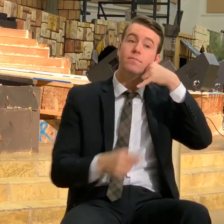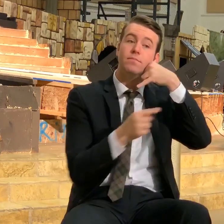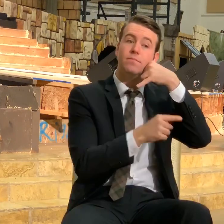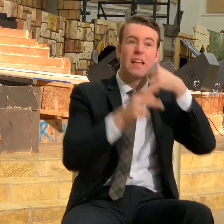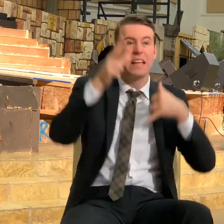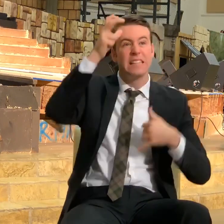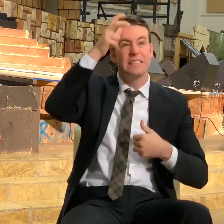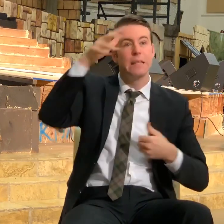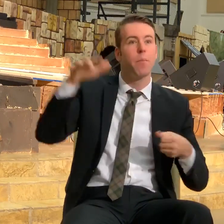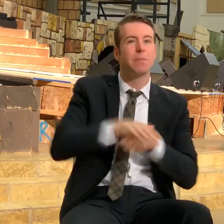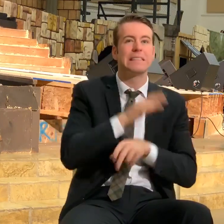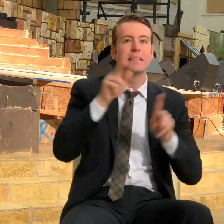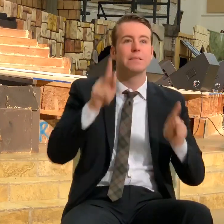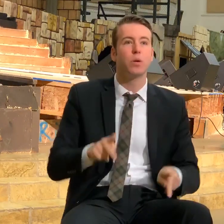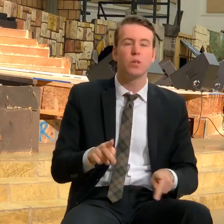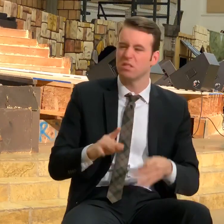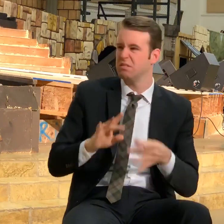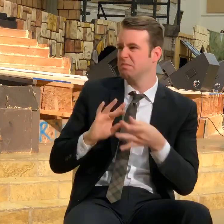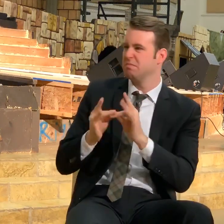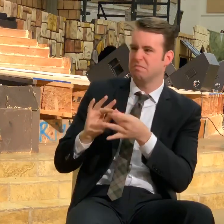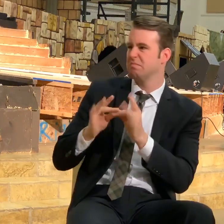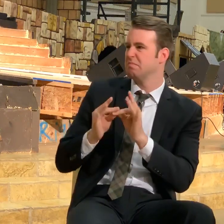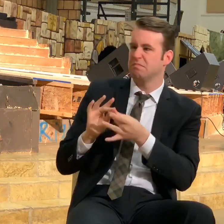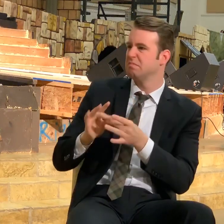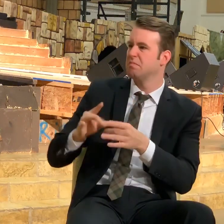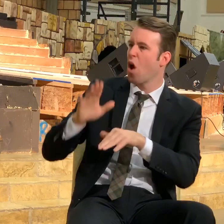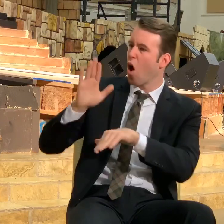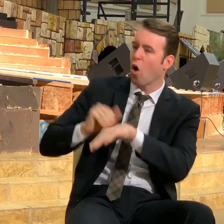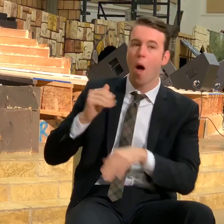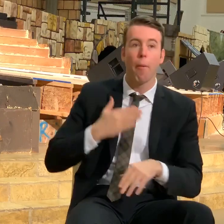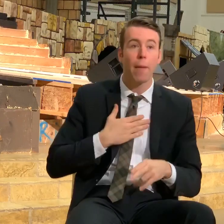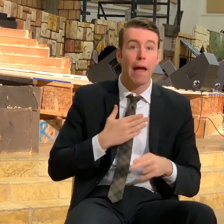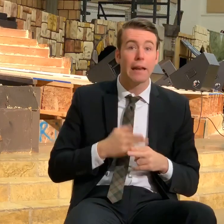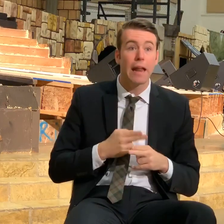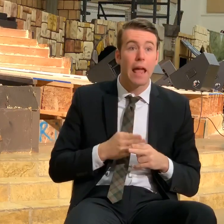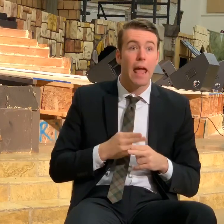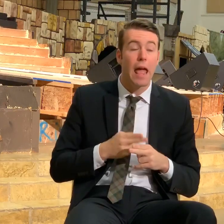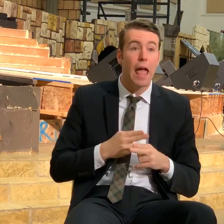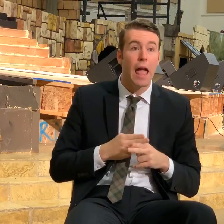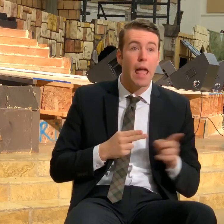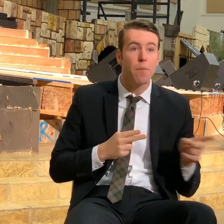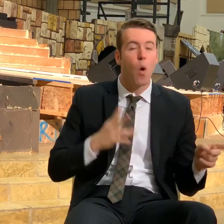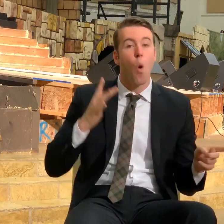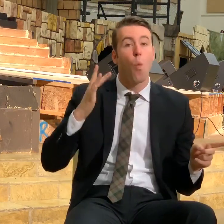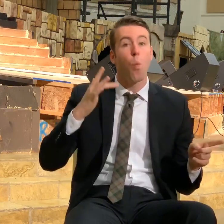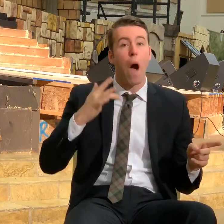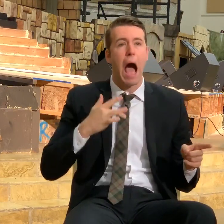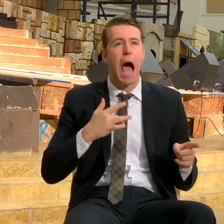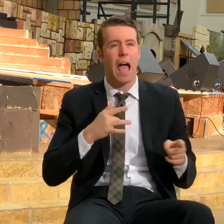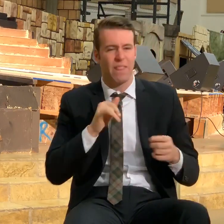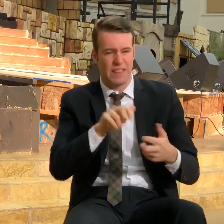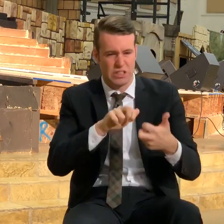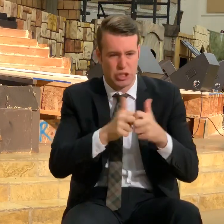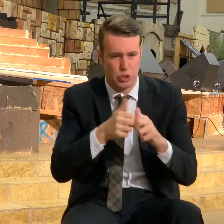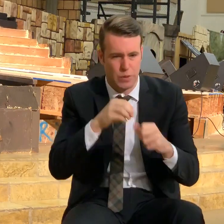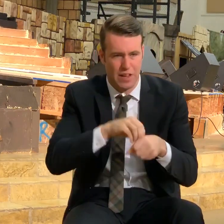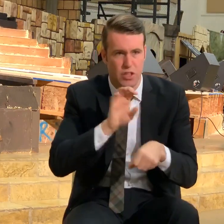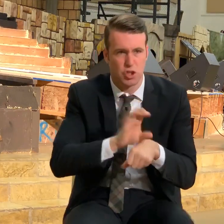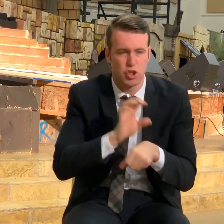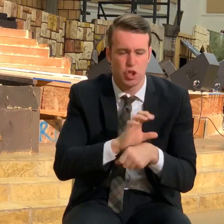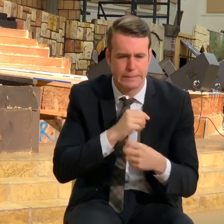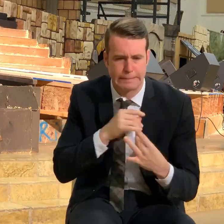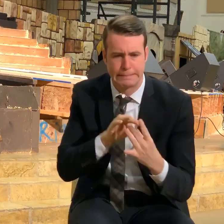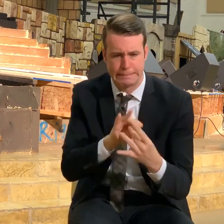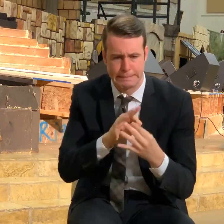a demon-possessed person that began to call my name. And it began because I had been dealing with an issue in the church, and